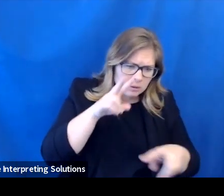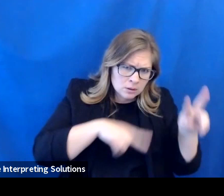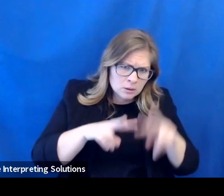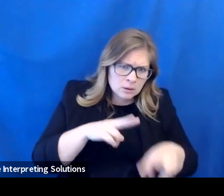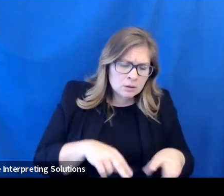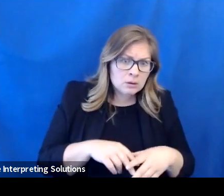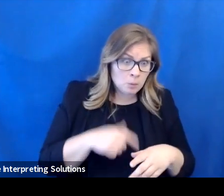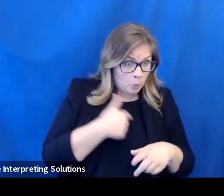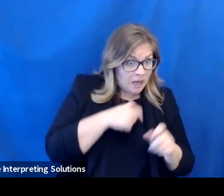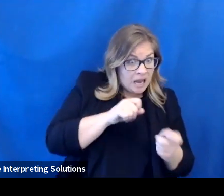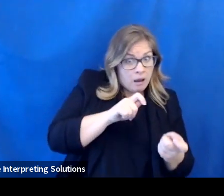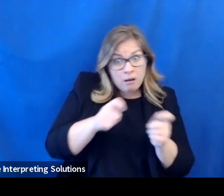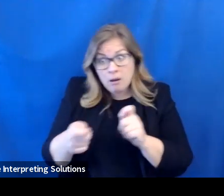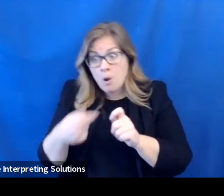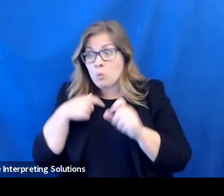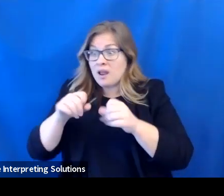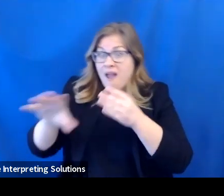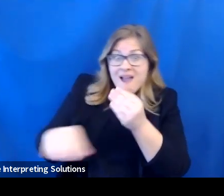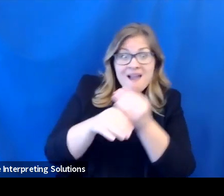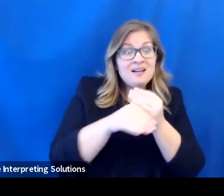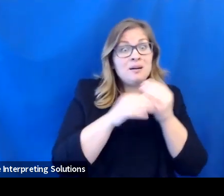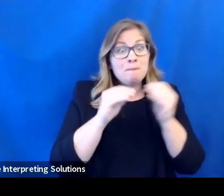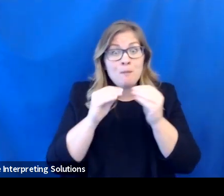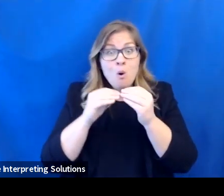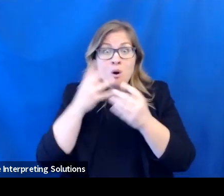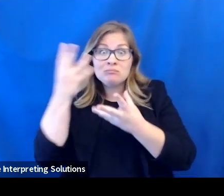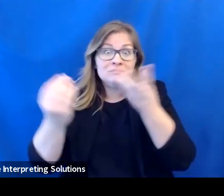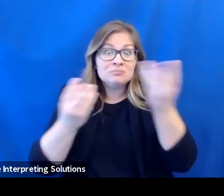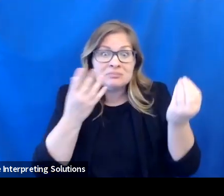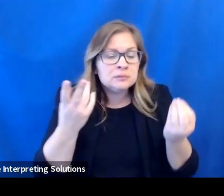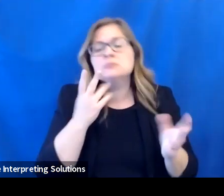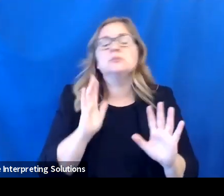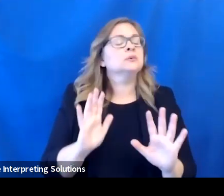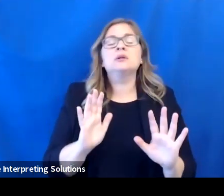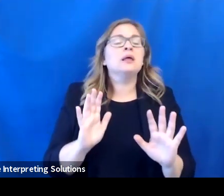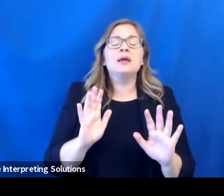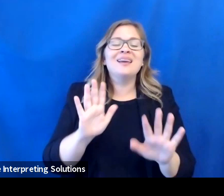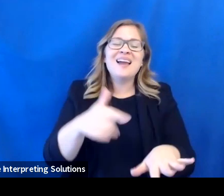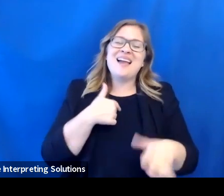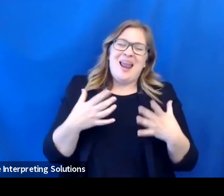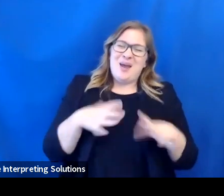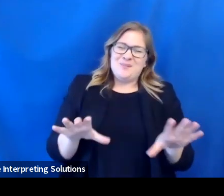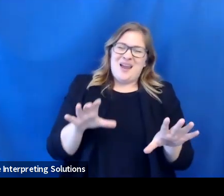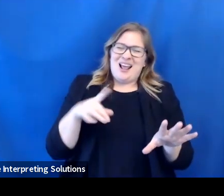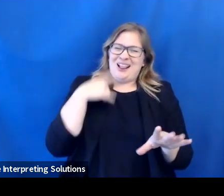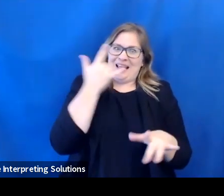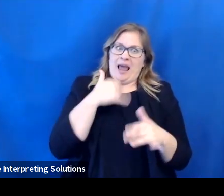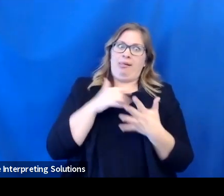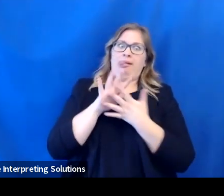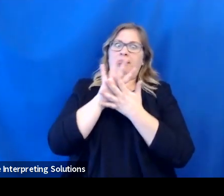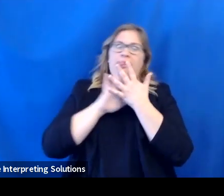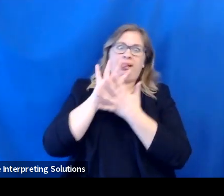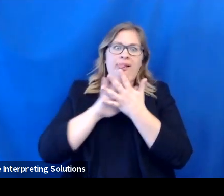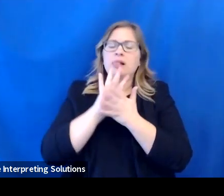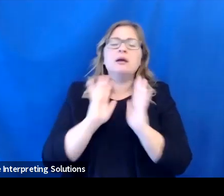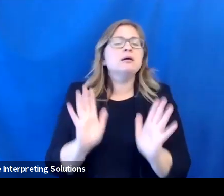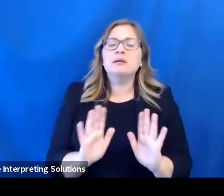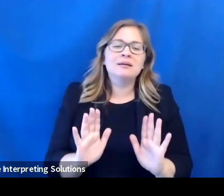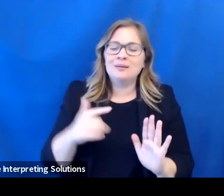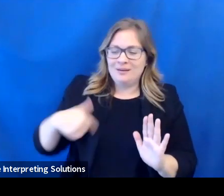So I'm not trying to be coy on this. I am just not all the way done with my briefing or having the experts walk me